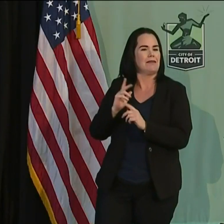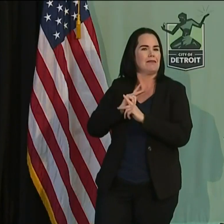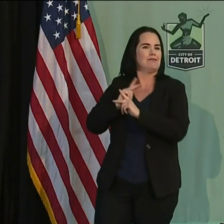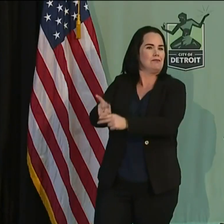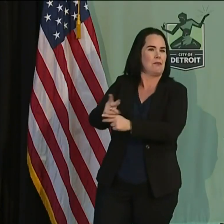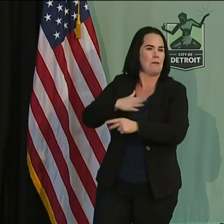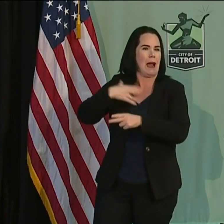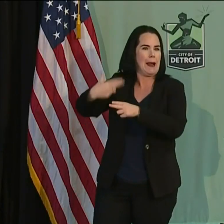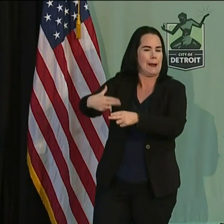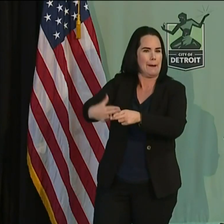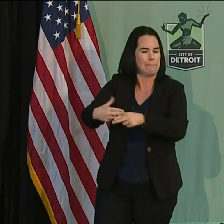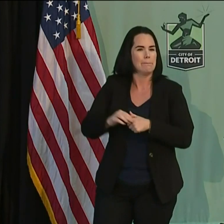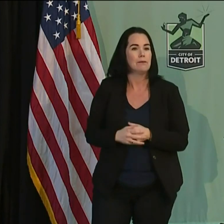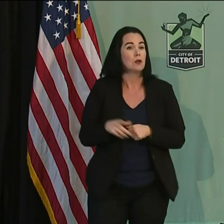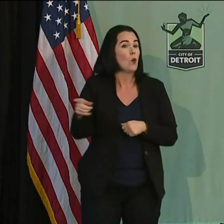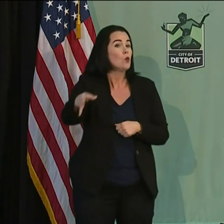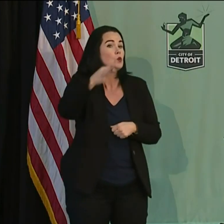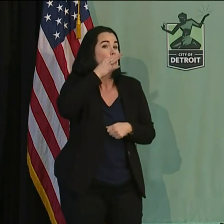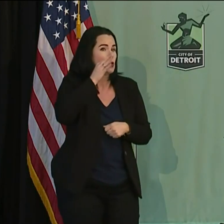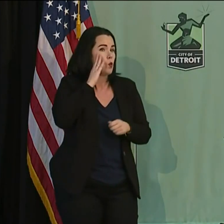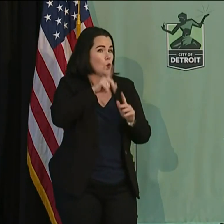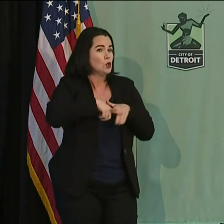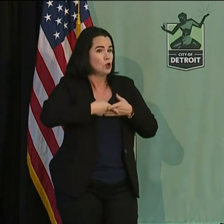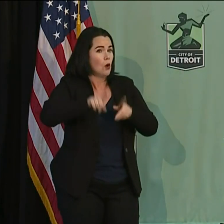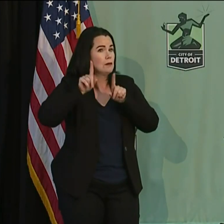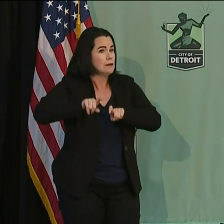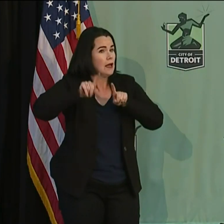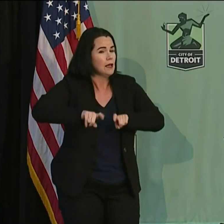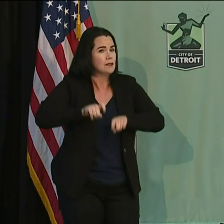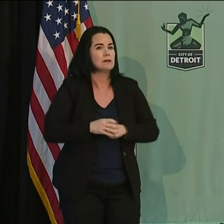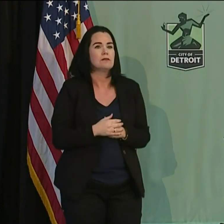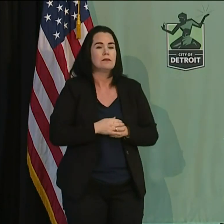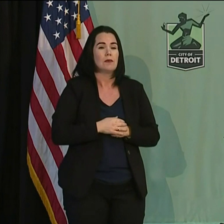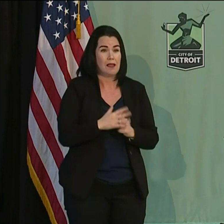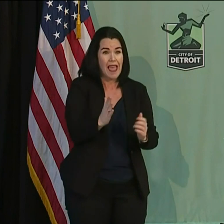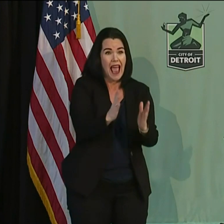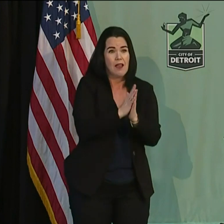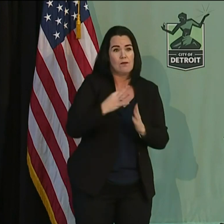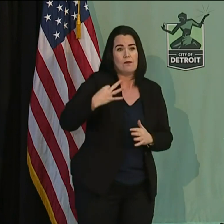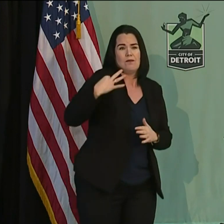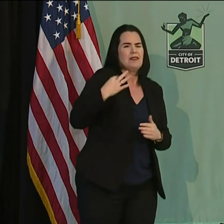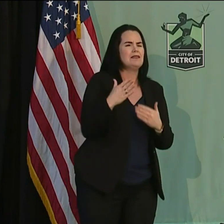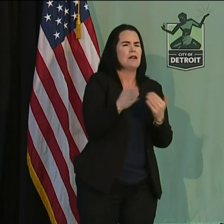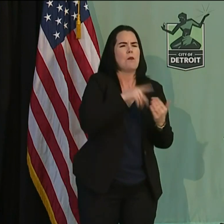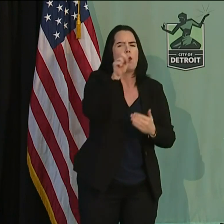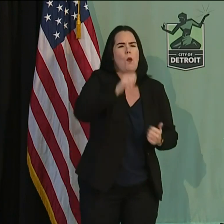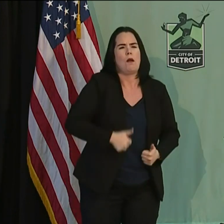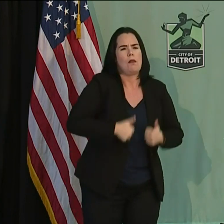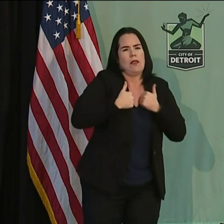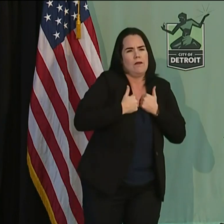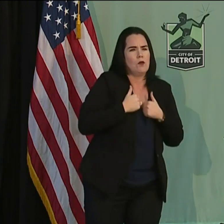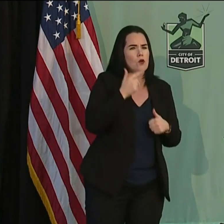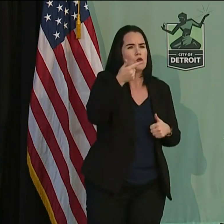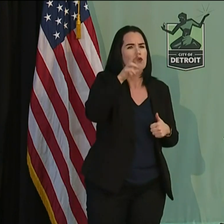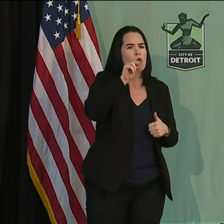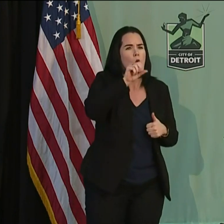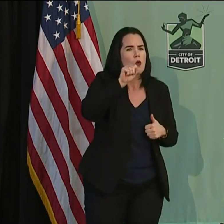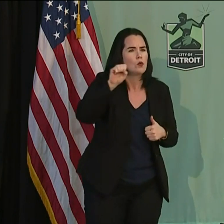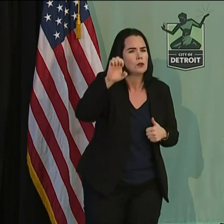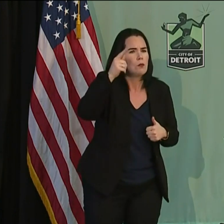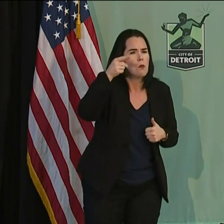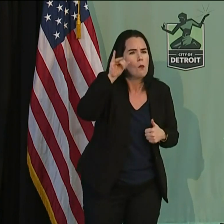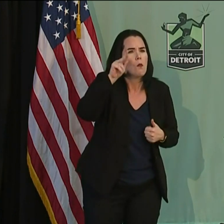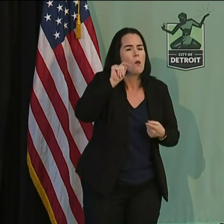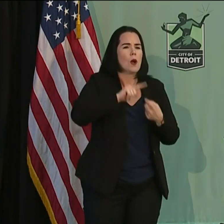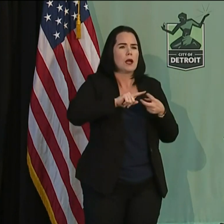Start enrolling volunteers. Doesn't matter if you're from Southgate, Birmingham, Grosse Pointe, Detroit. We're looking